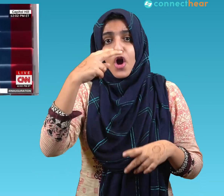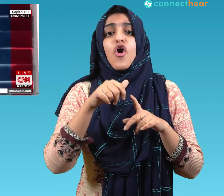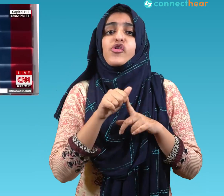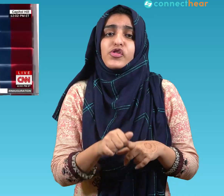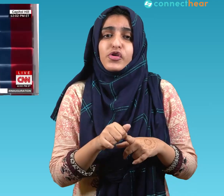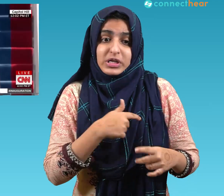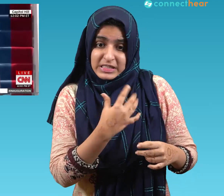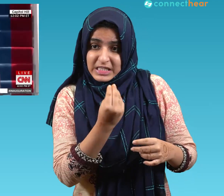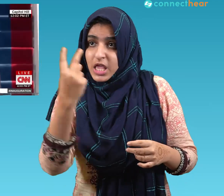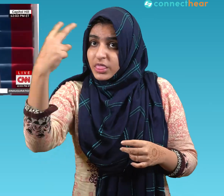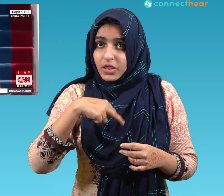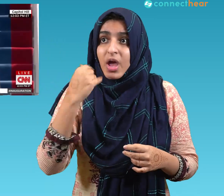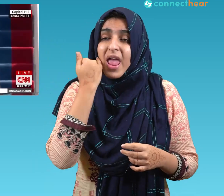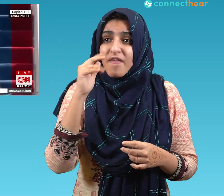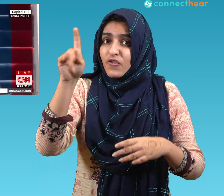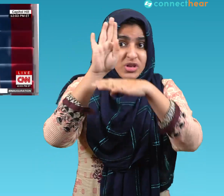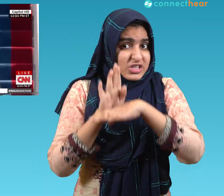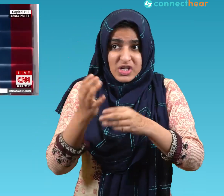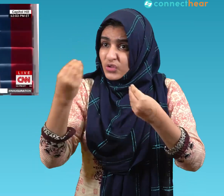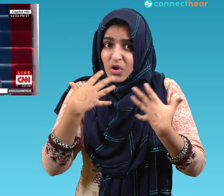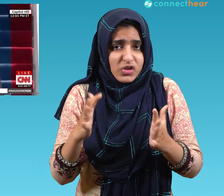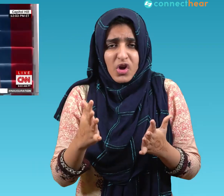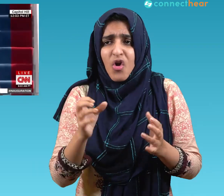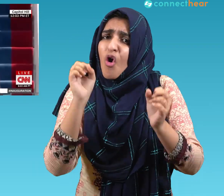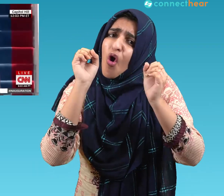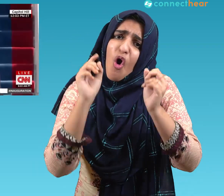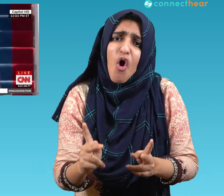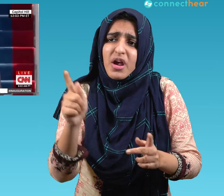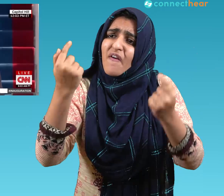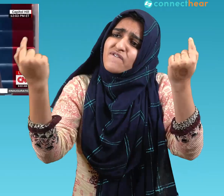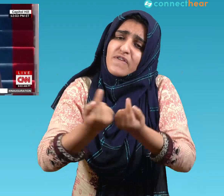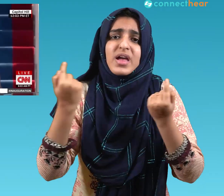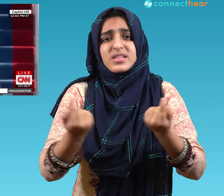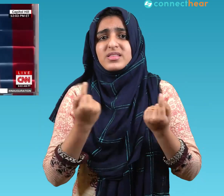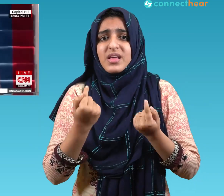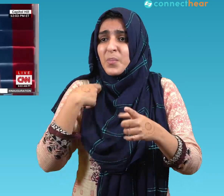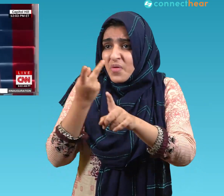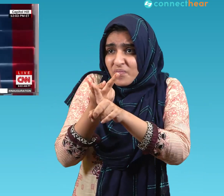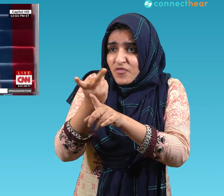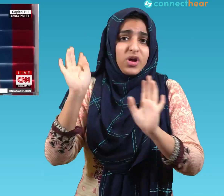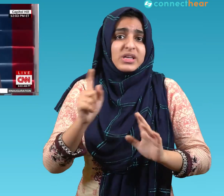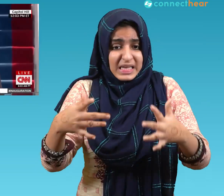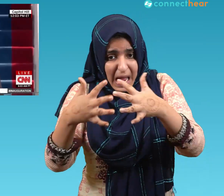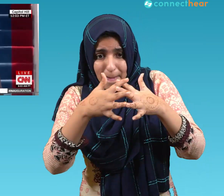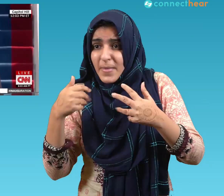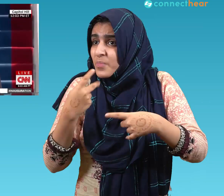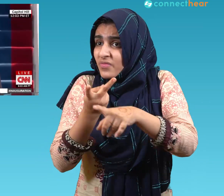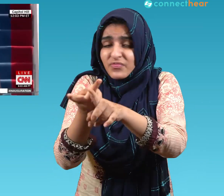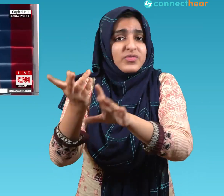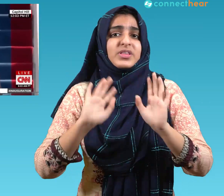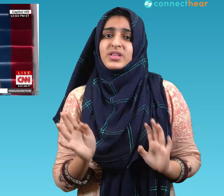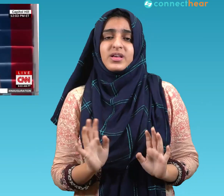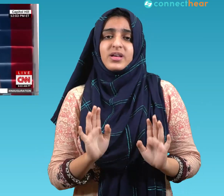And if you still disagree, so be it. That's democracy. That's America. The right to